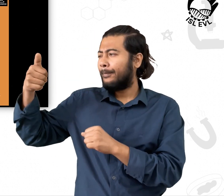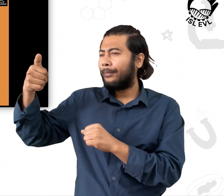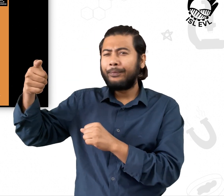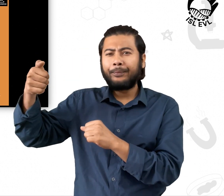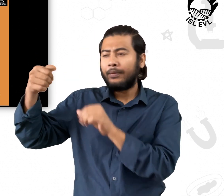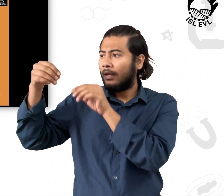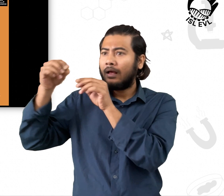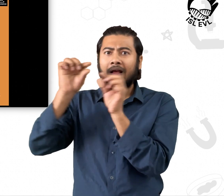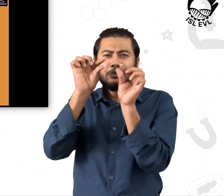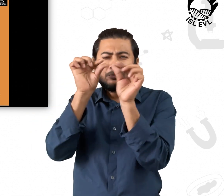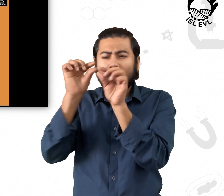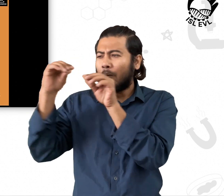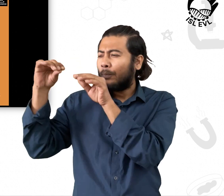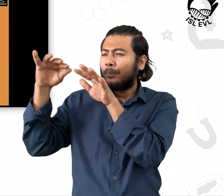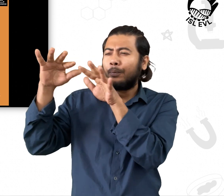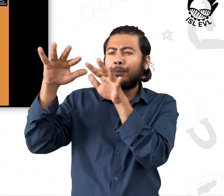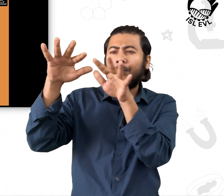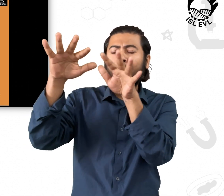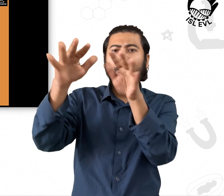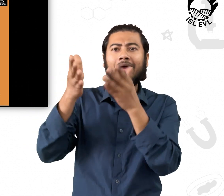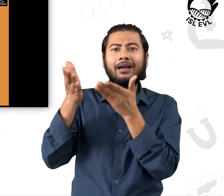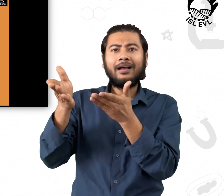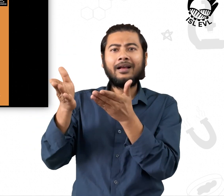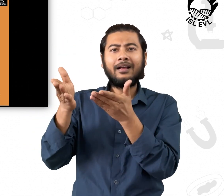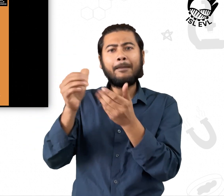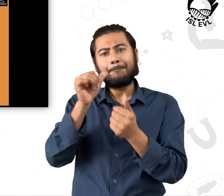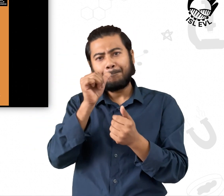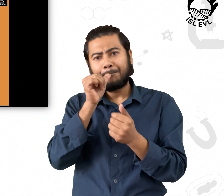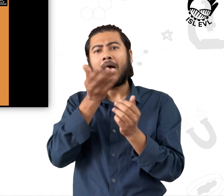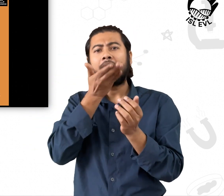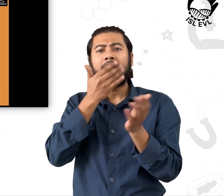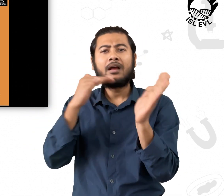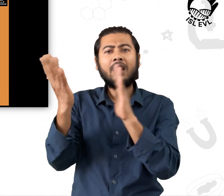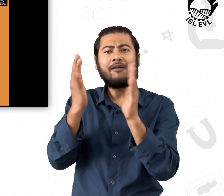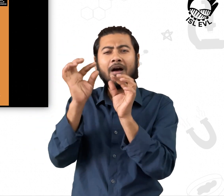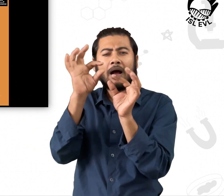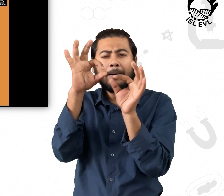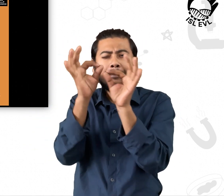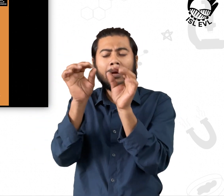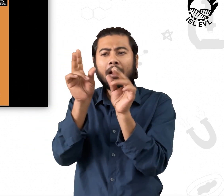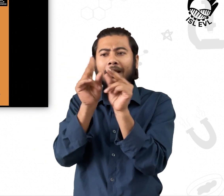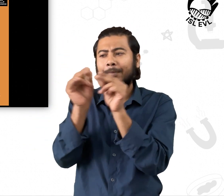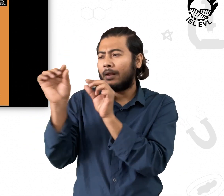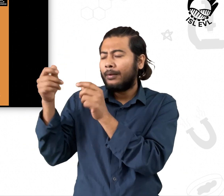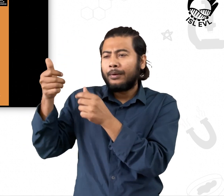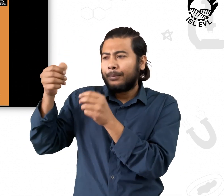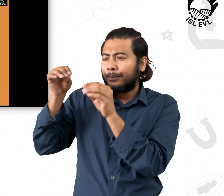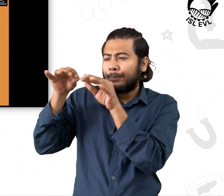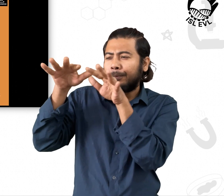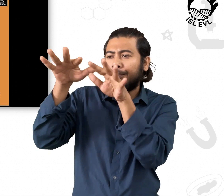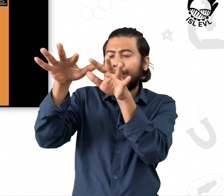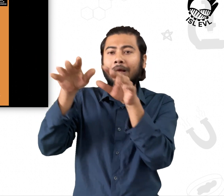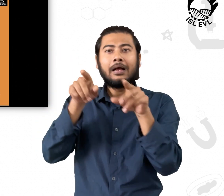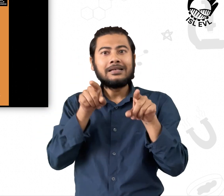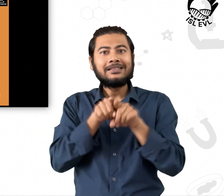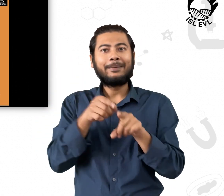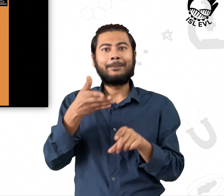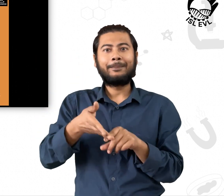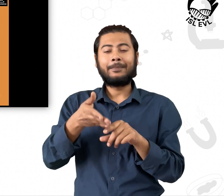aerosols are? Yes, aerosols are the solid or liquid droplets suspended in the air, like the droplets that come